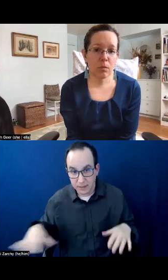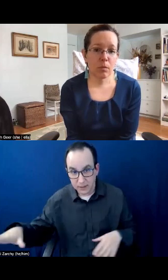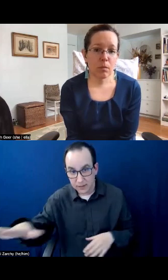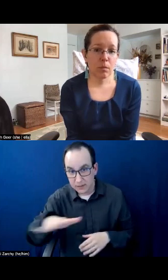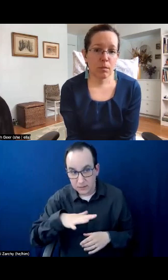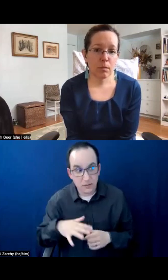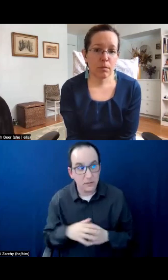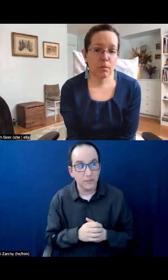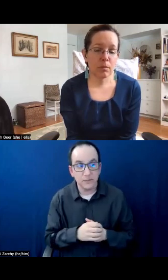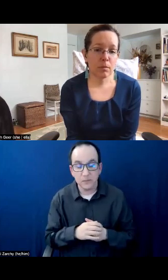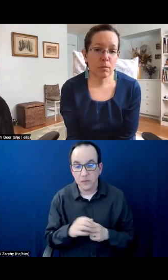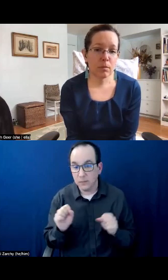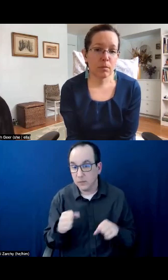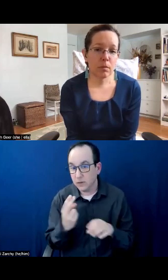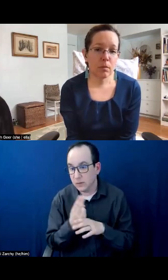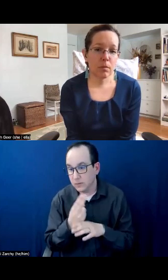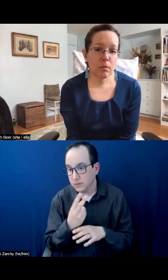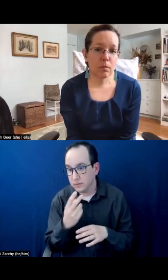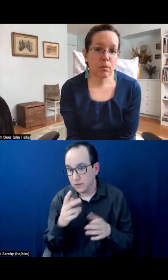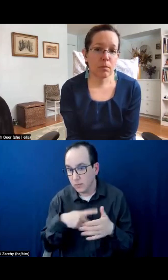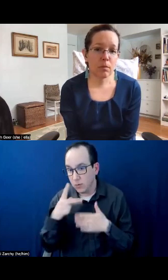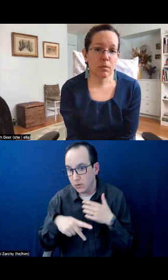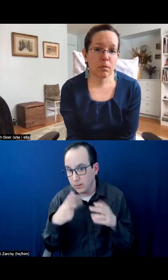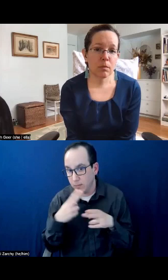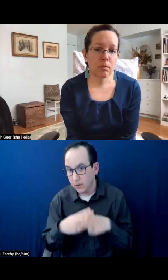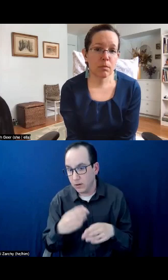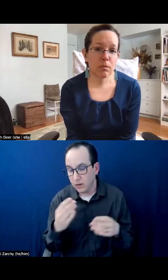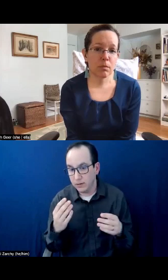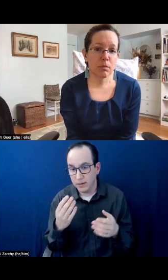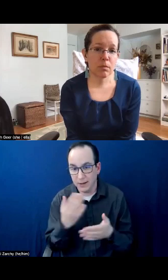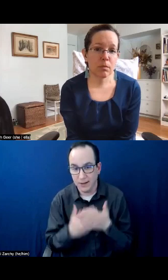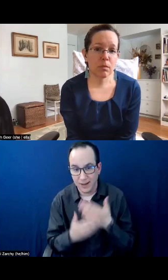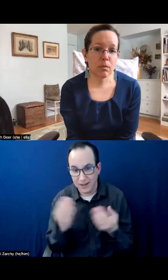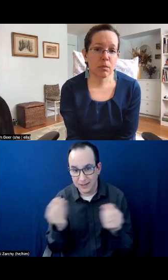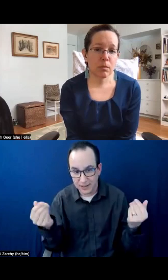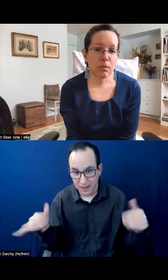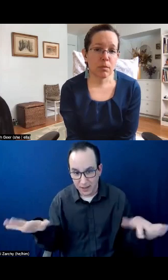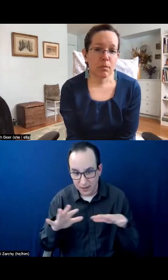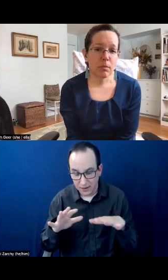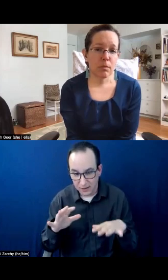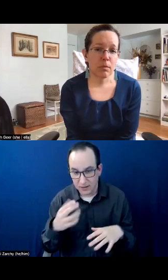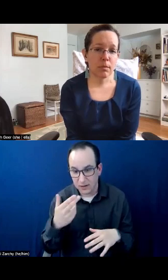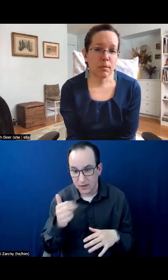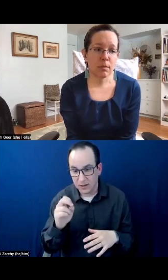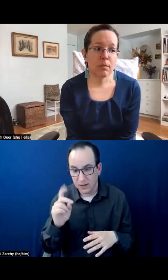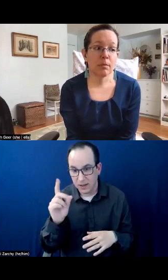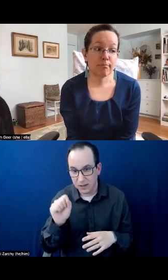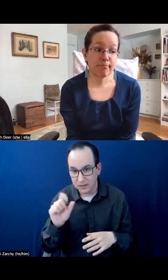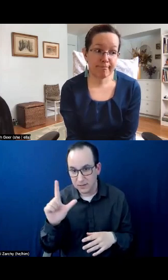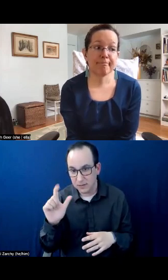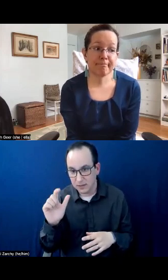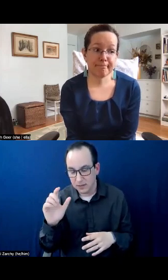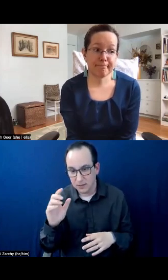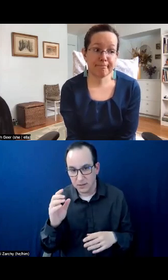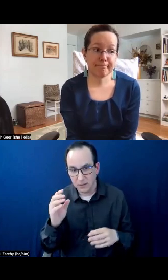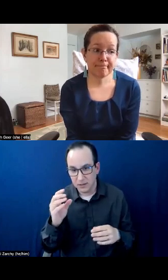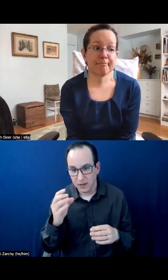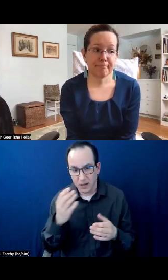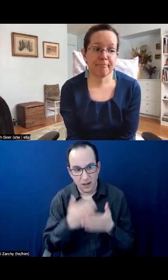But also videos about using space. There's a program called Hand in Sand.